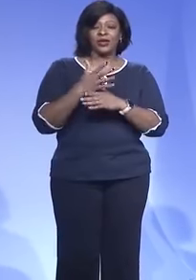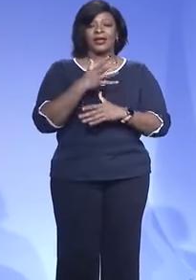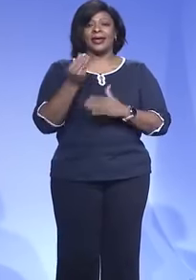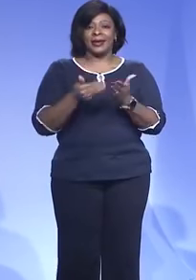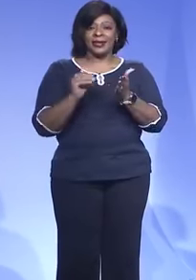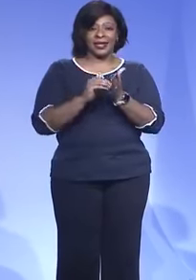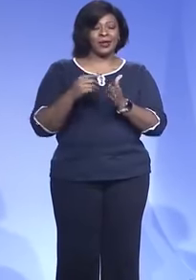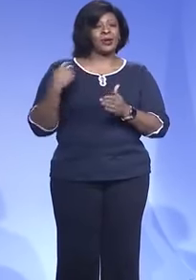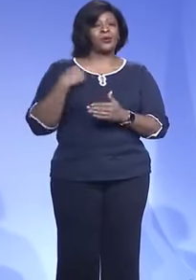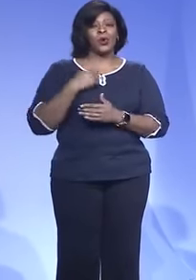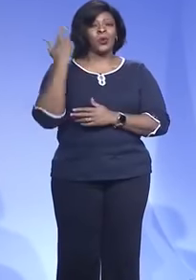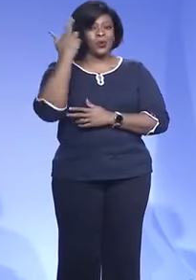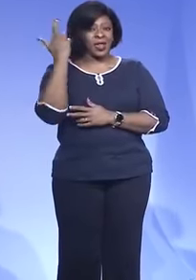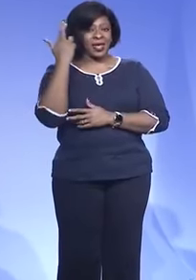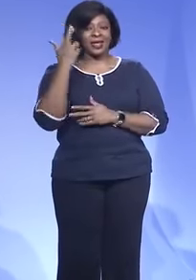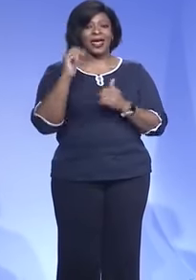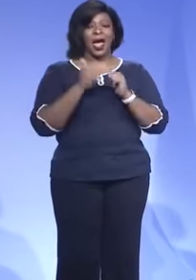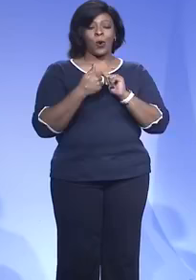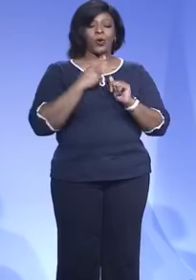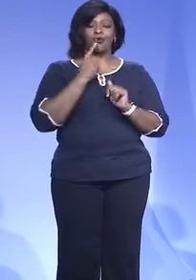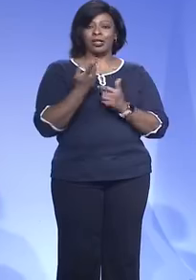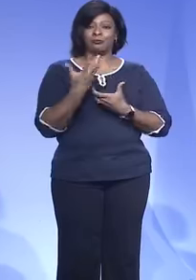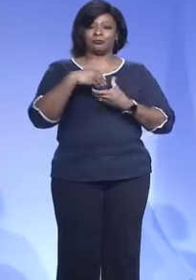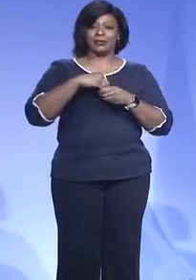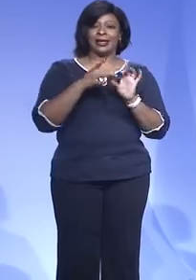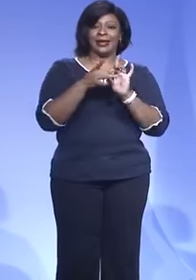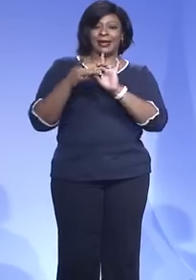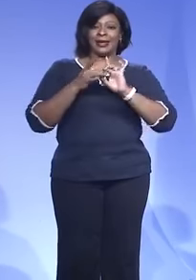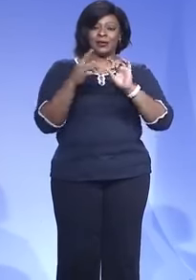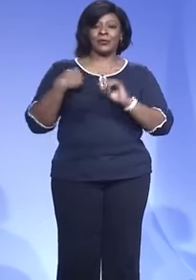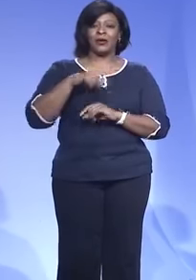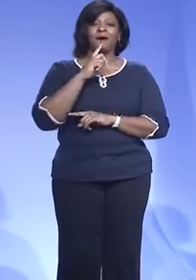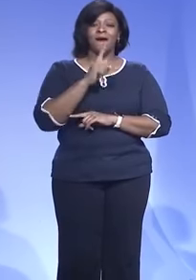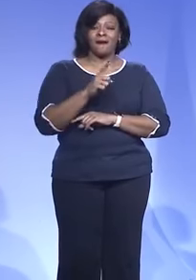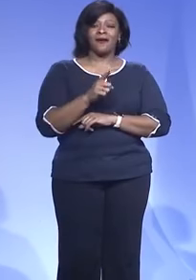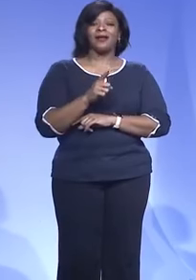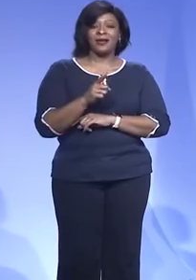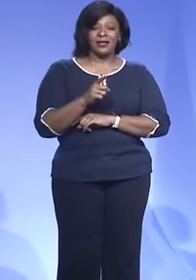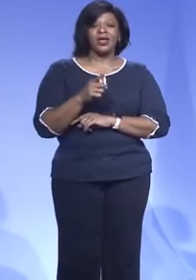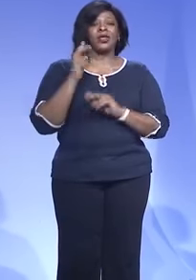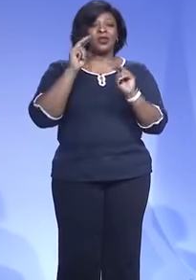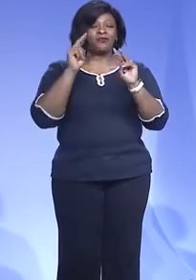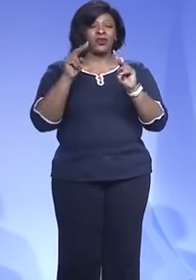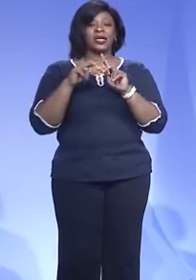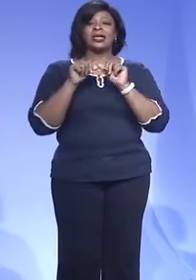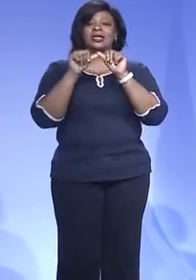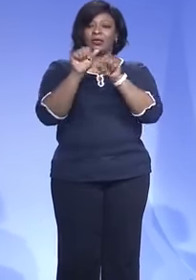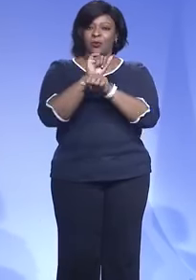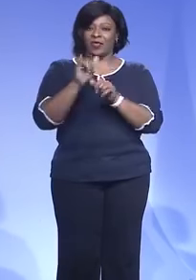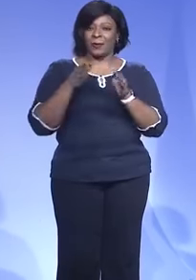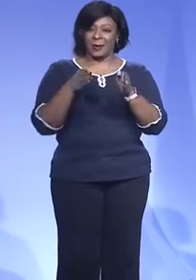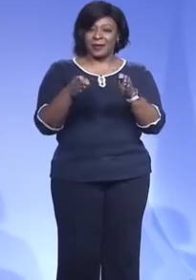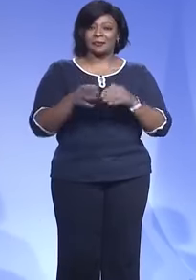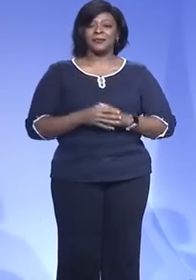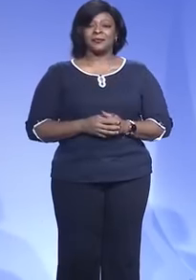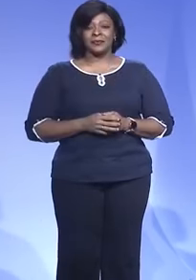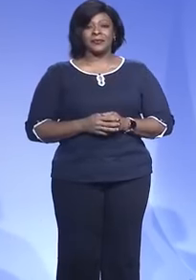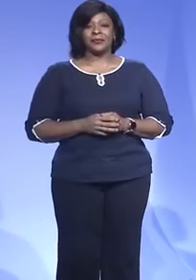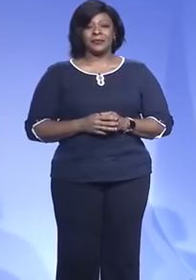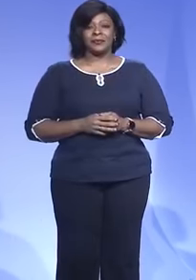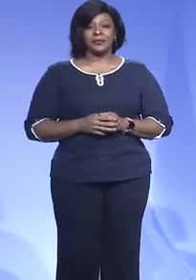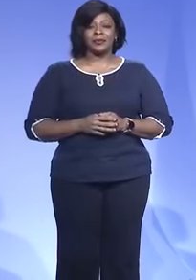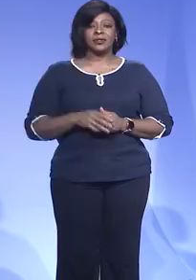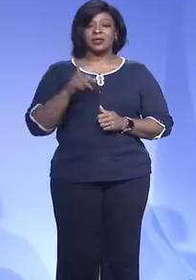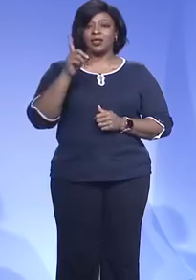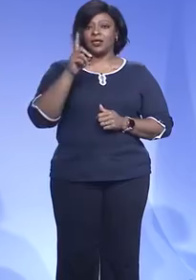again, we realize how interconnected we all are, and we'll continue to function that way. So,